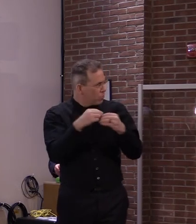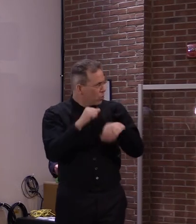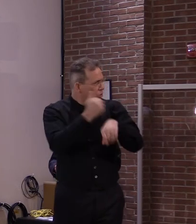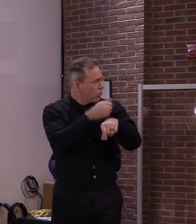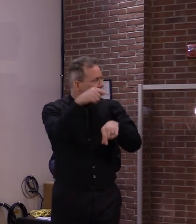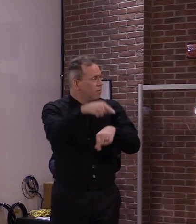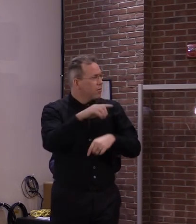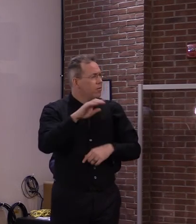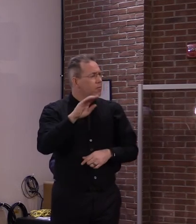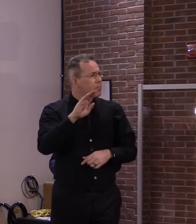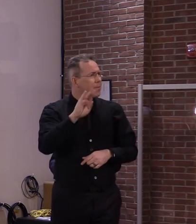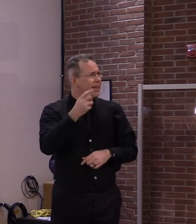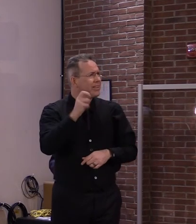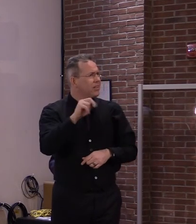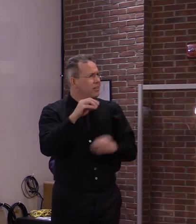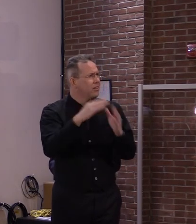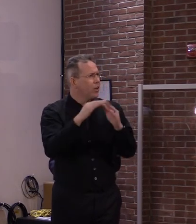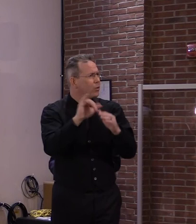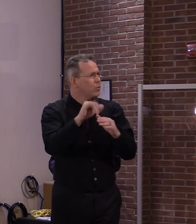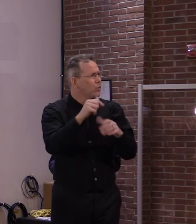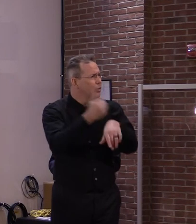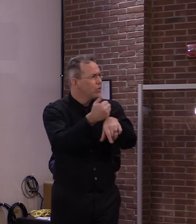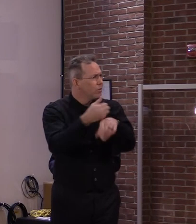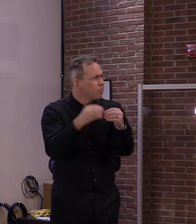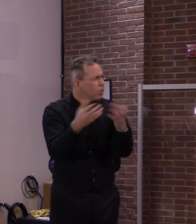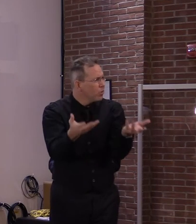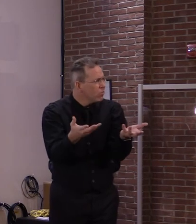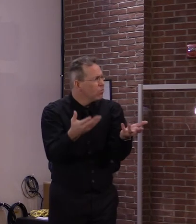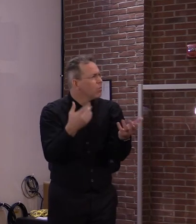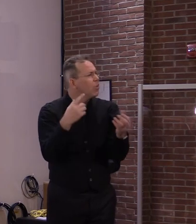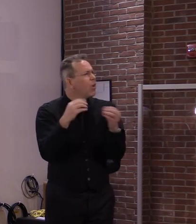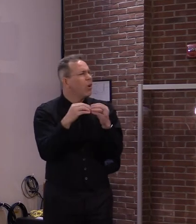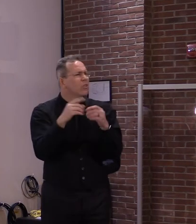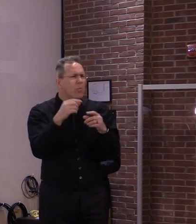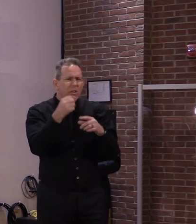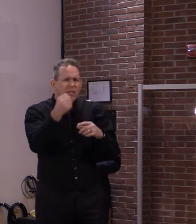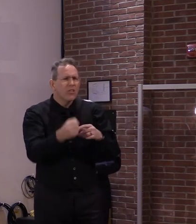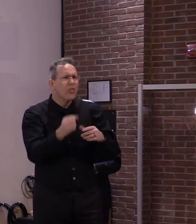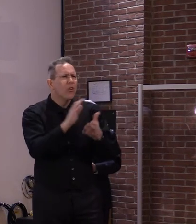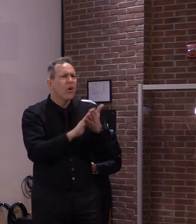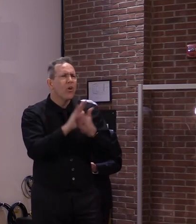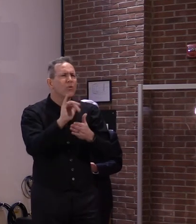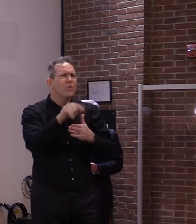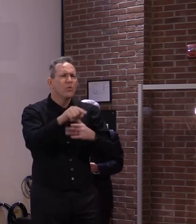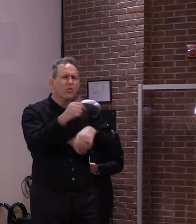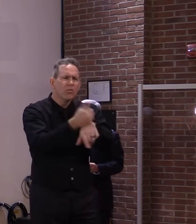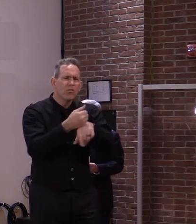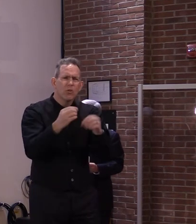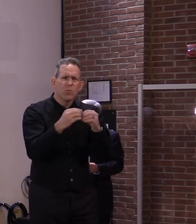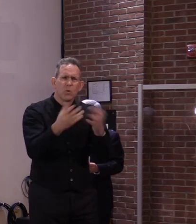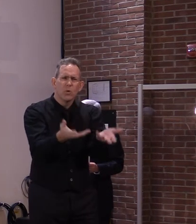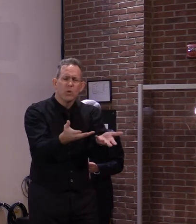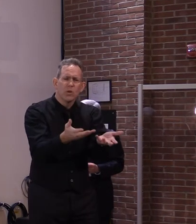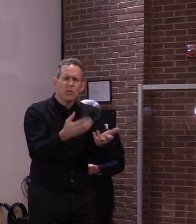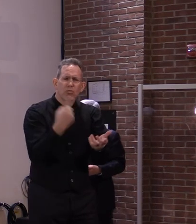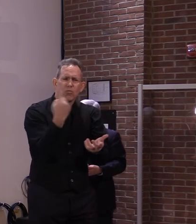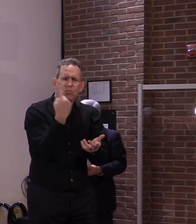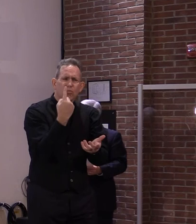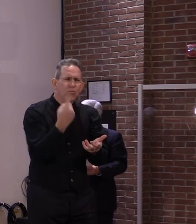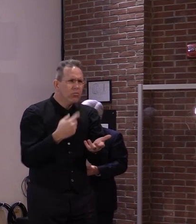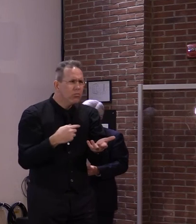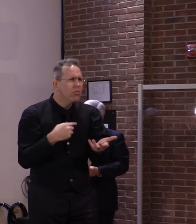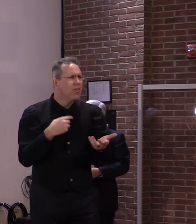gymnasium uh and i guess what would be the metrics that would determine that the number of uh registrations or would it be